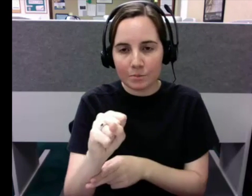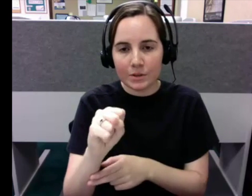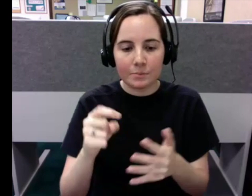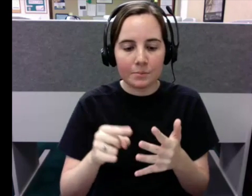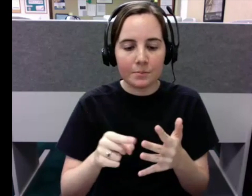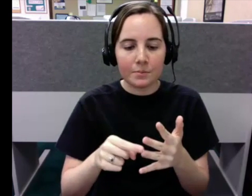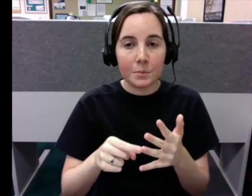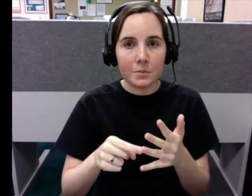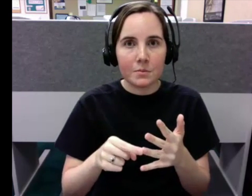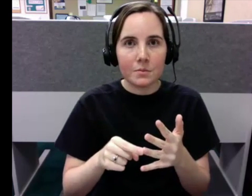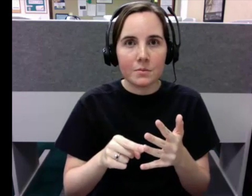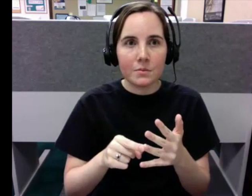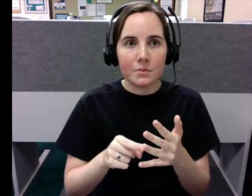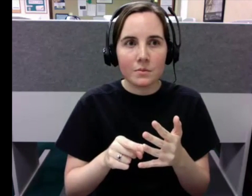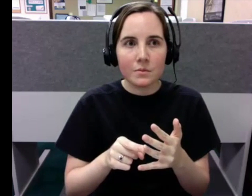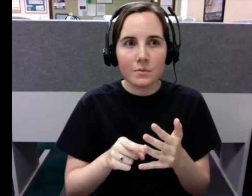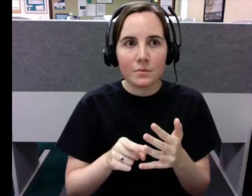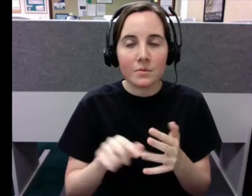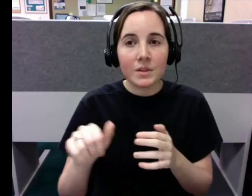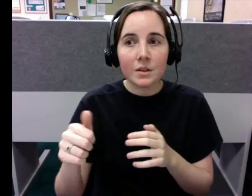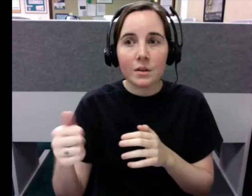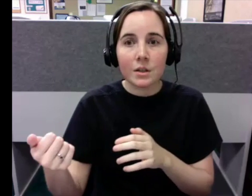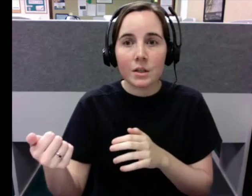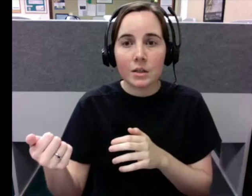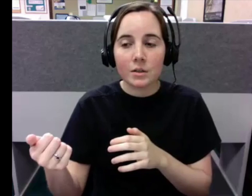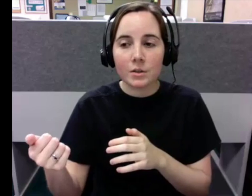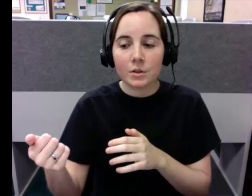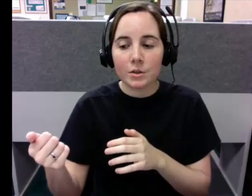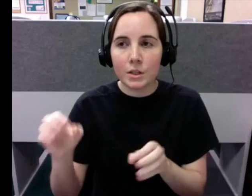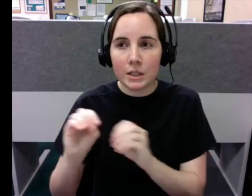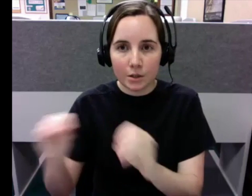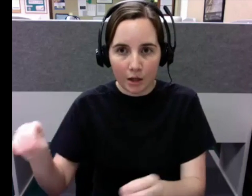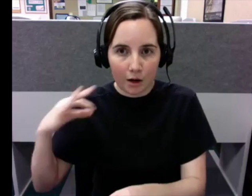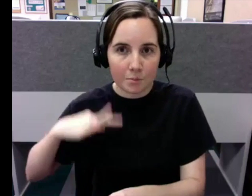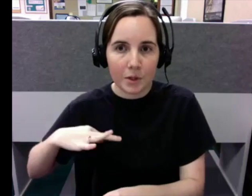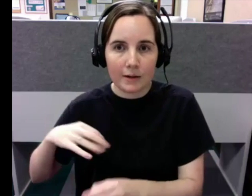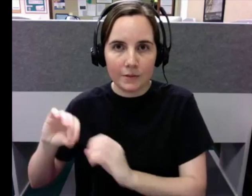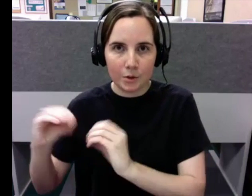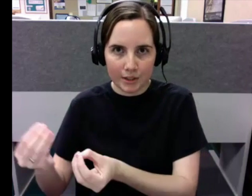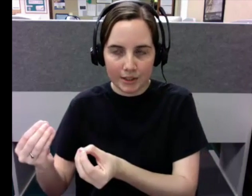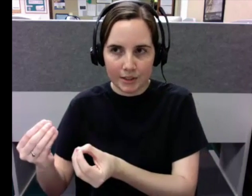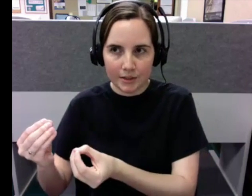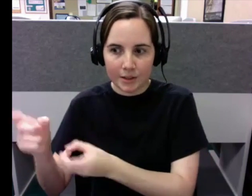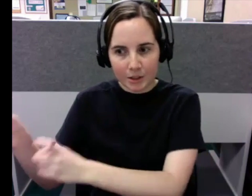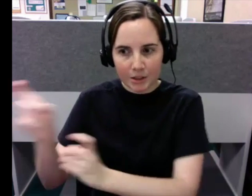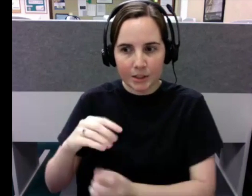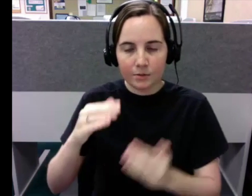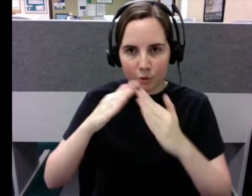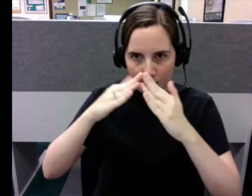Shelter you get from private, nonprofit organizations, and most home energy